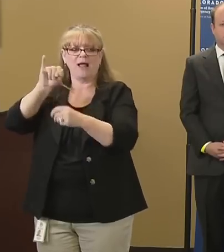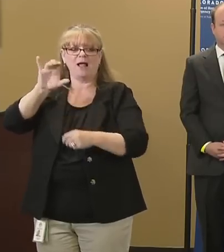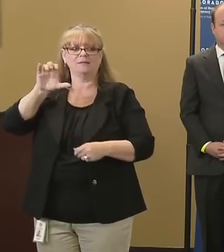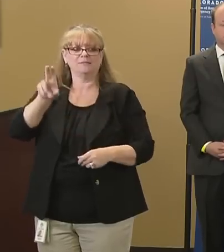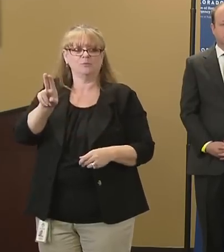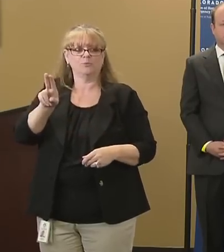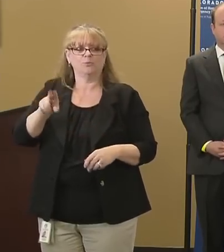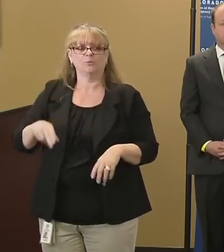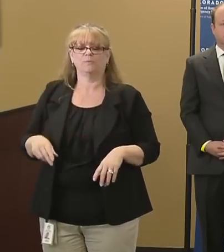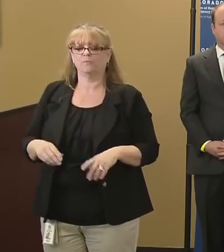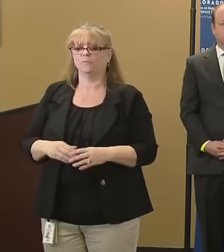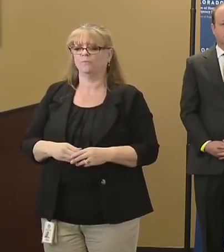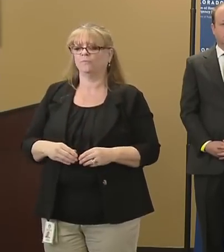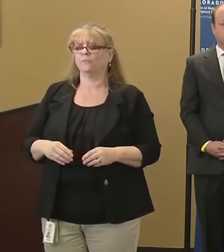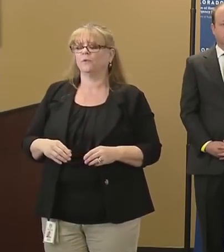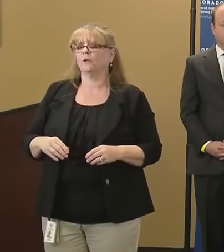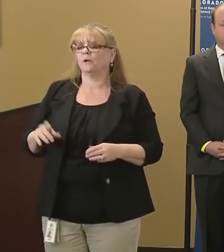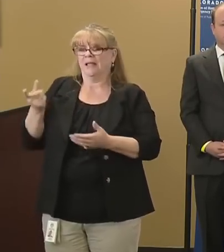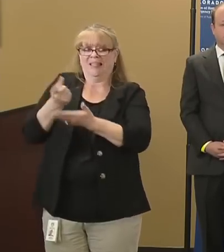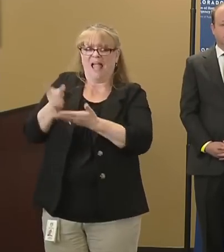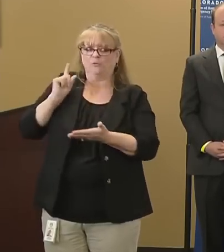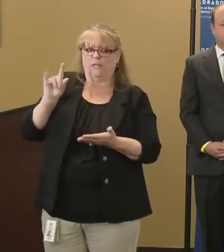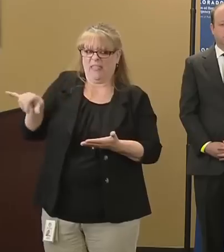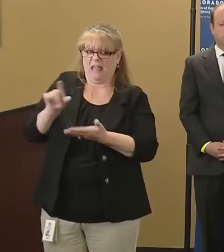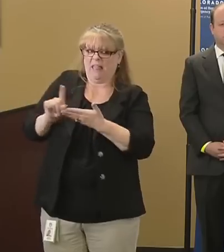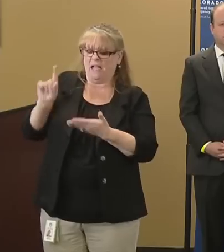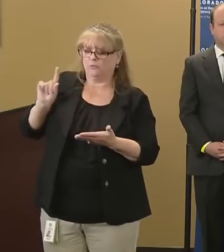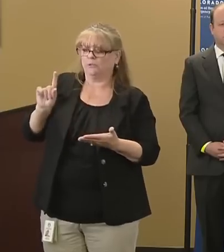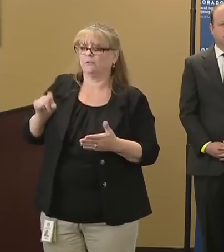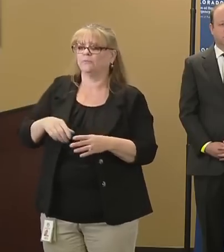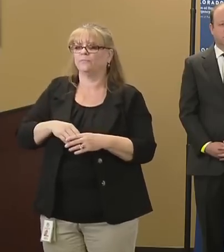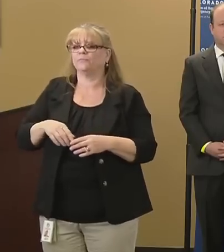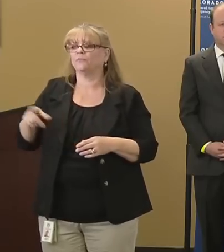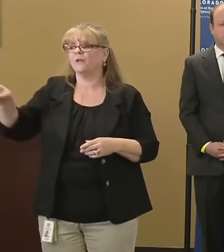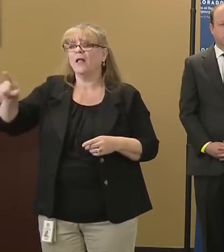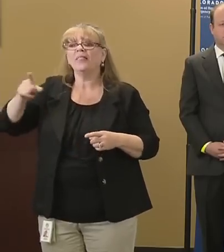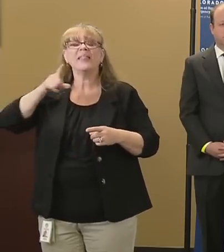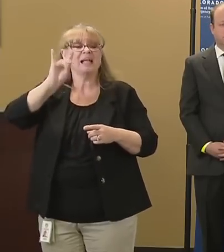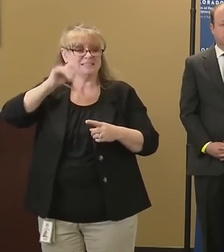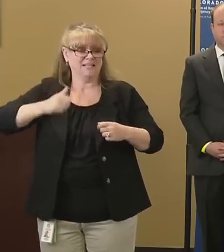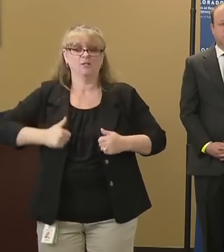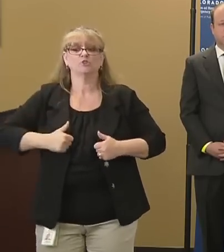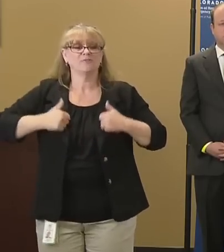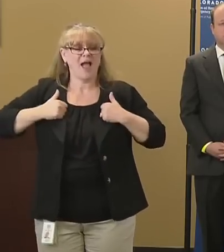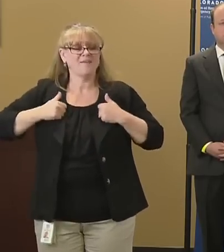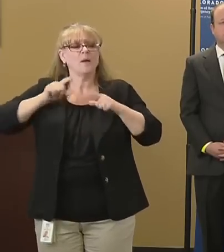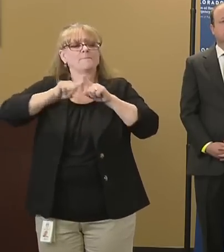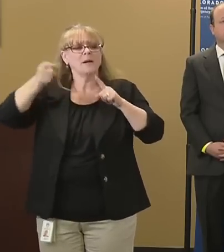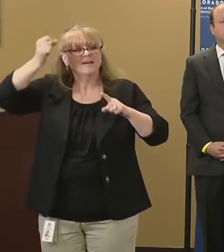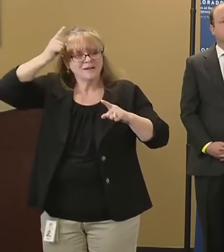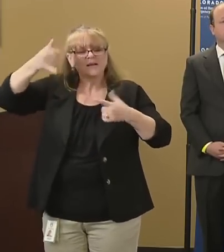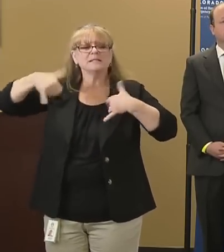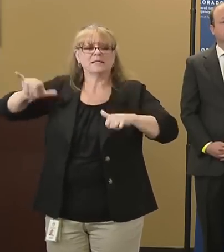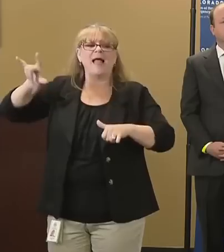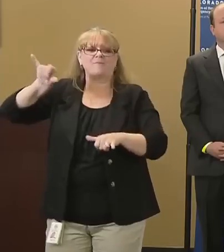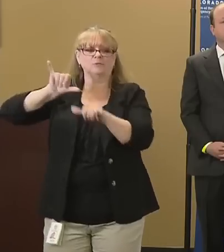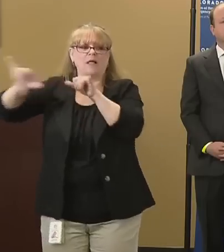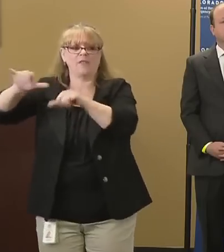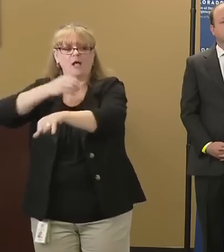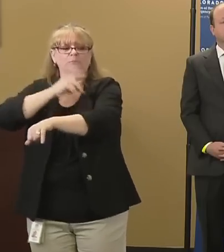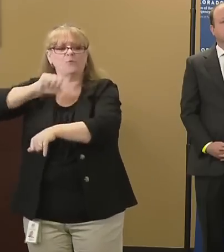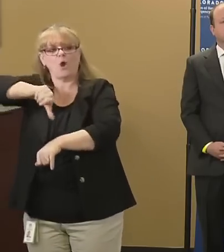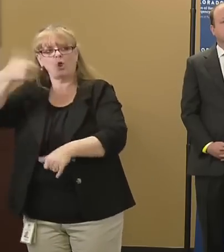if they're lucky enough to survive, are going to be there for a few more weeks. Over 400, doctor, are in the hospital now.